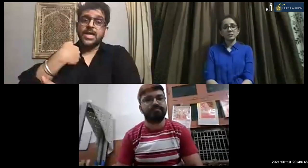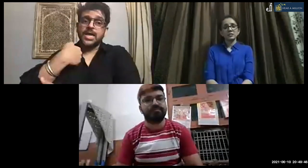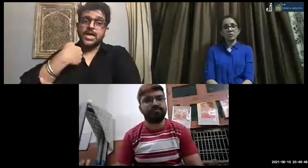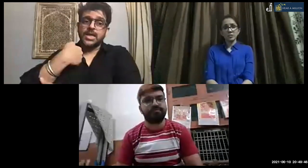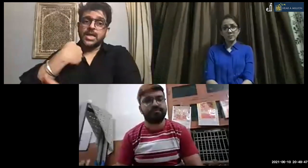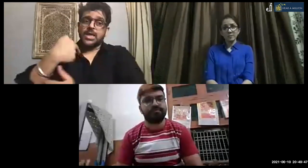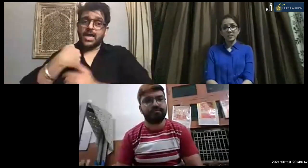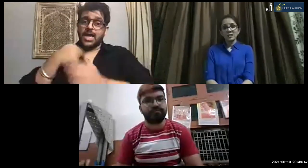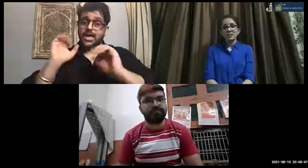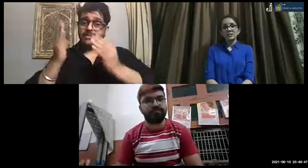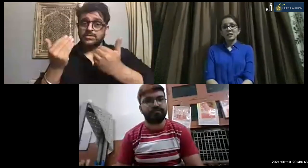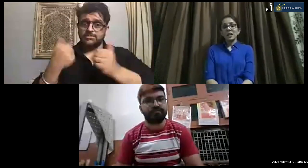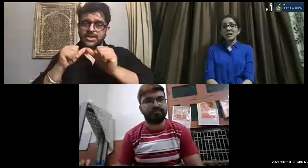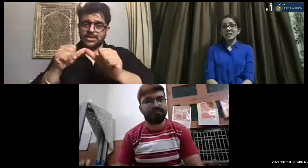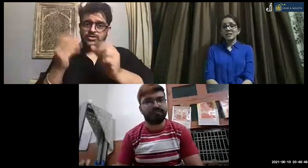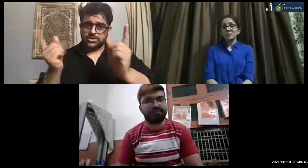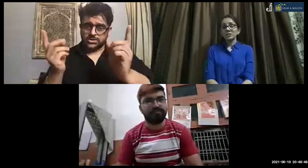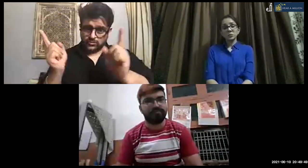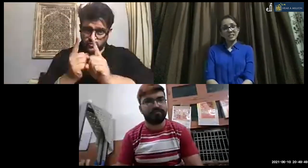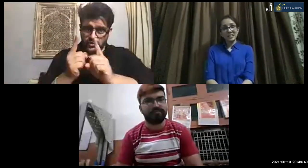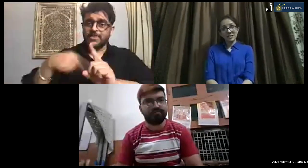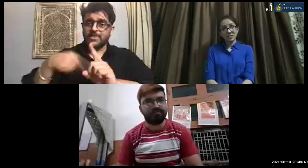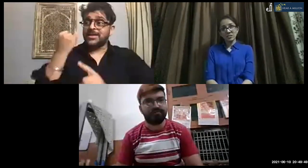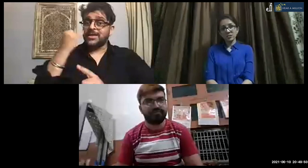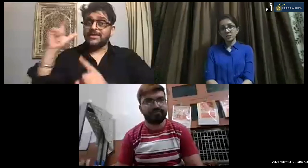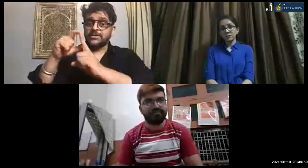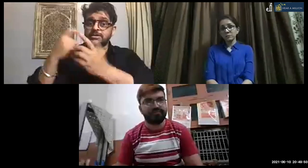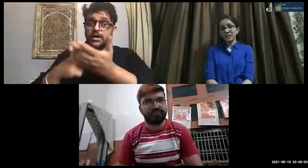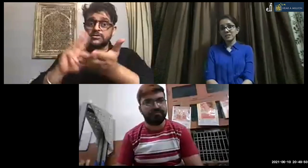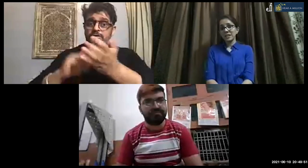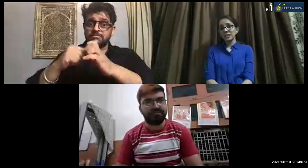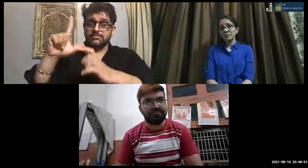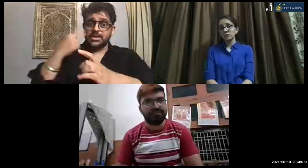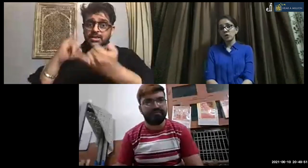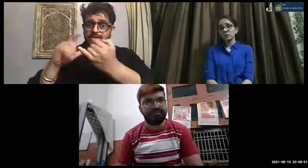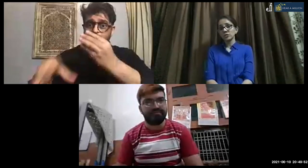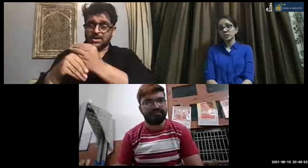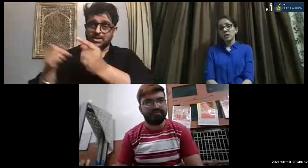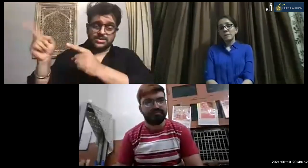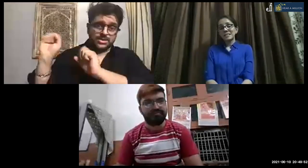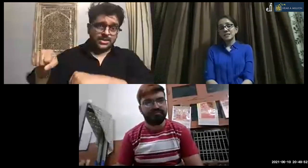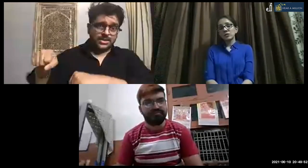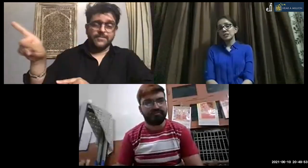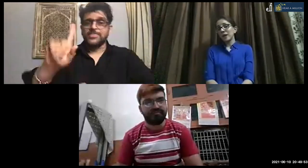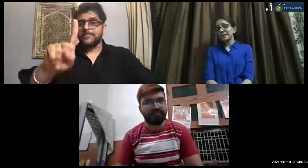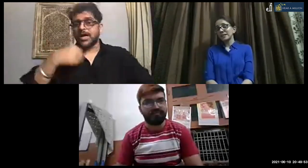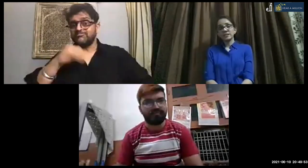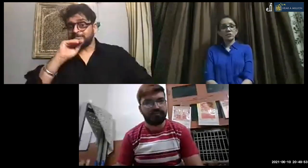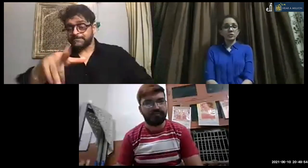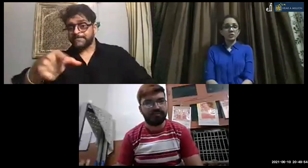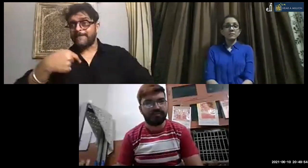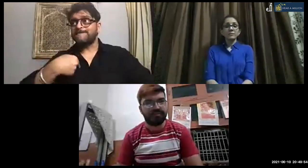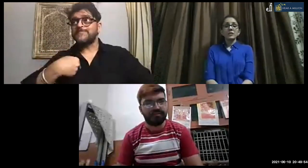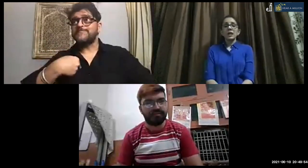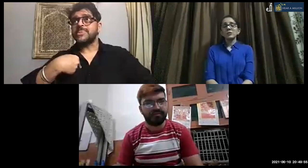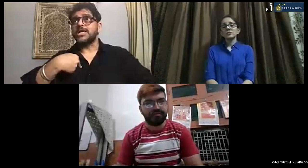part of this course. I possibly can answer this in brief, and then if Dr. Melissa would like to add anything, she